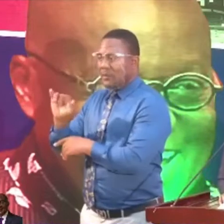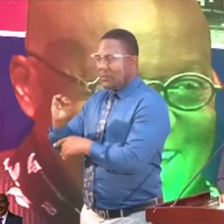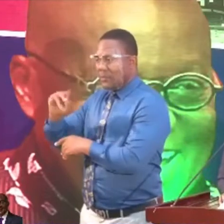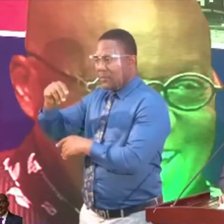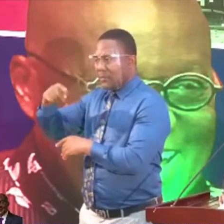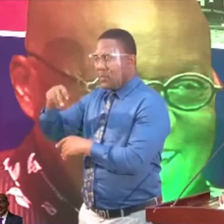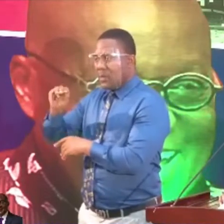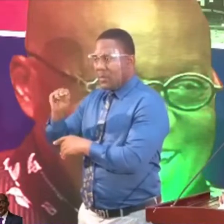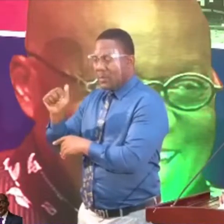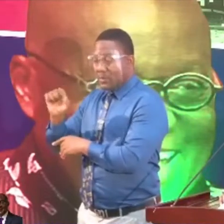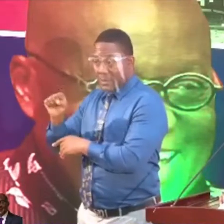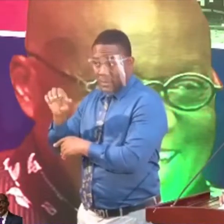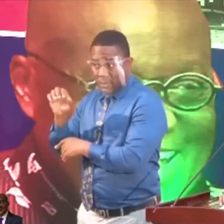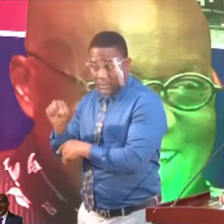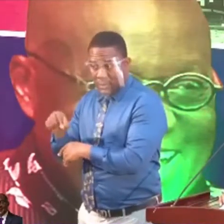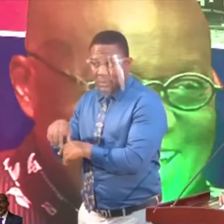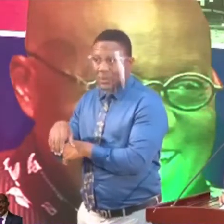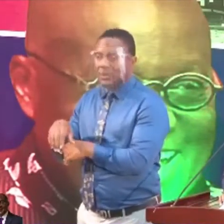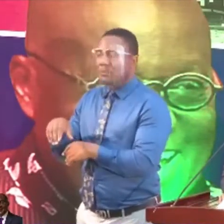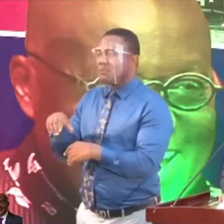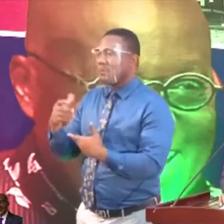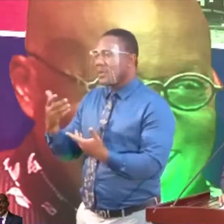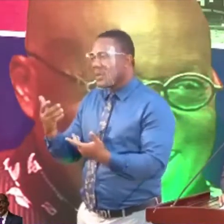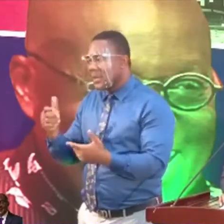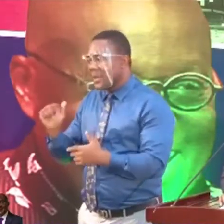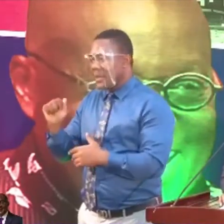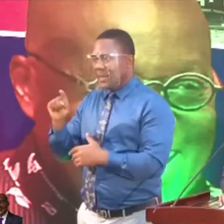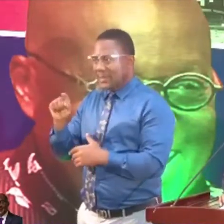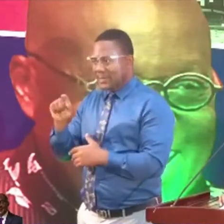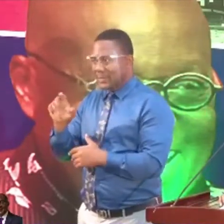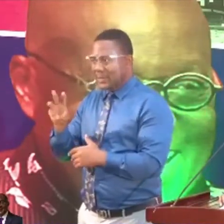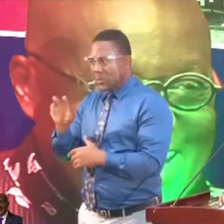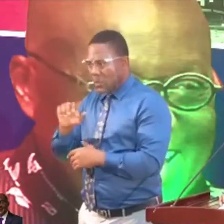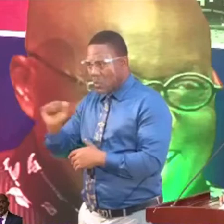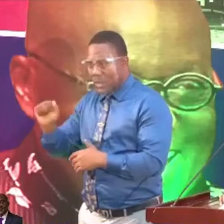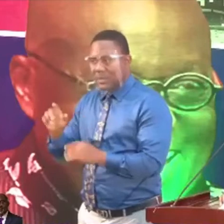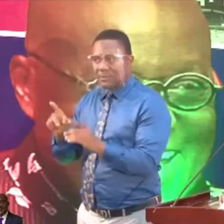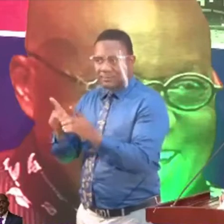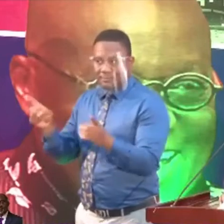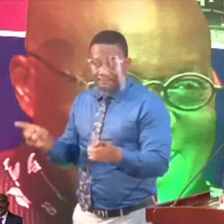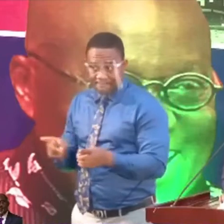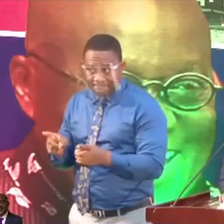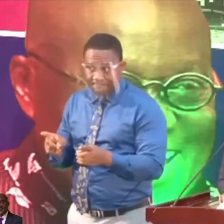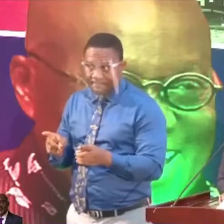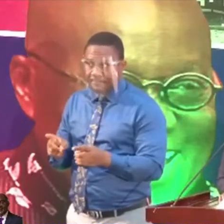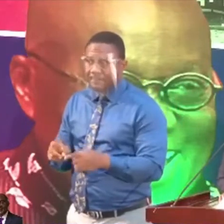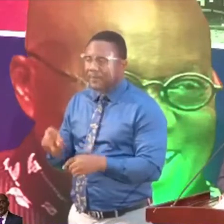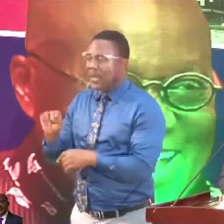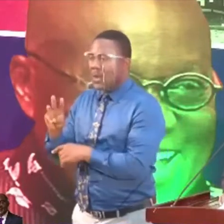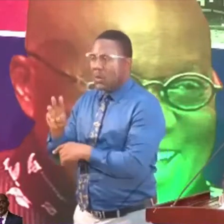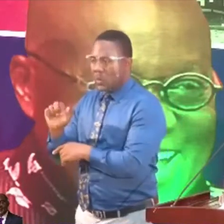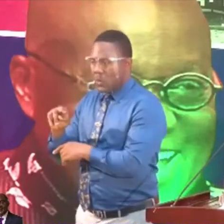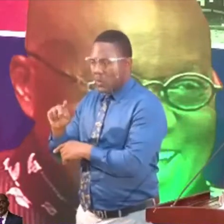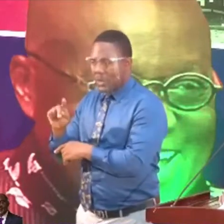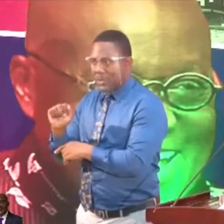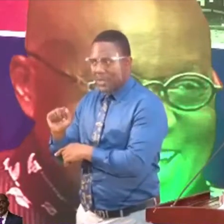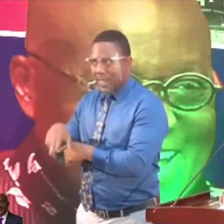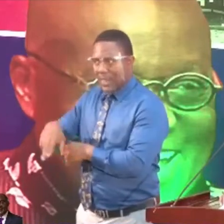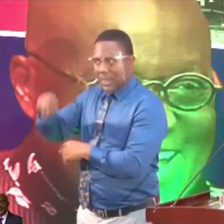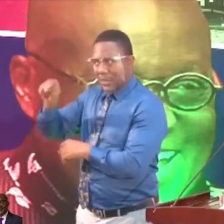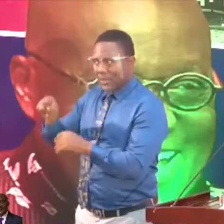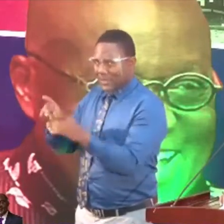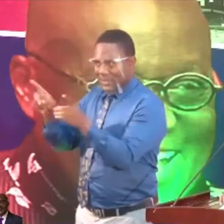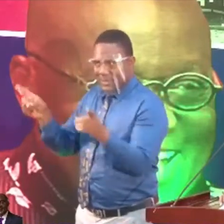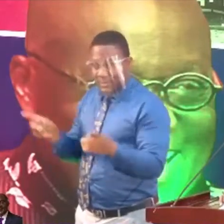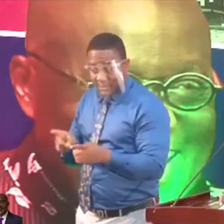Etiwa District, Boko Central, Aveyime, the North Thong District, Danladi in the Nkwanta North, and many more.